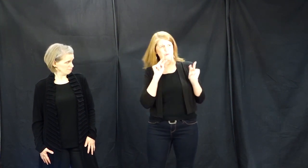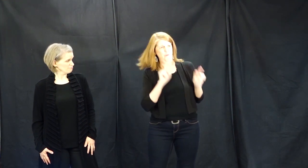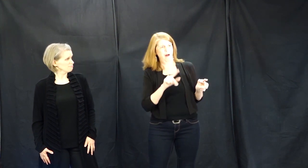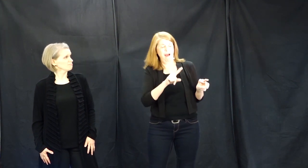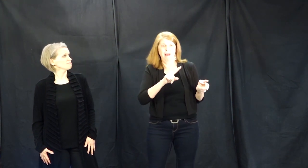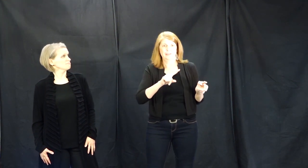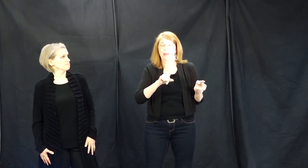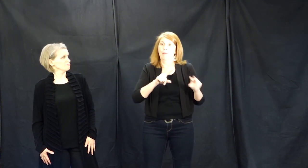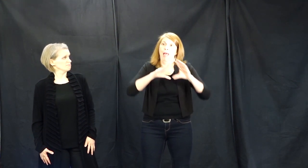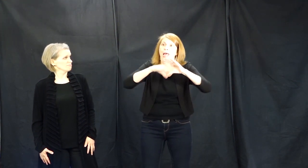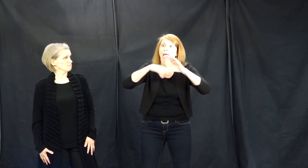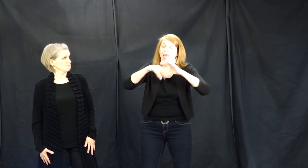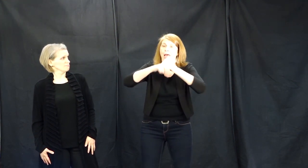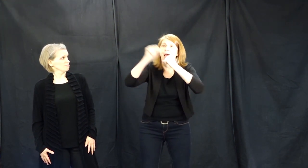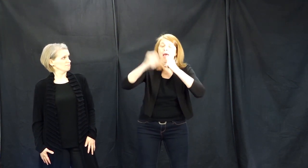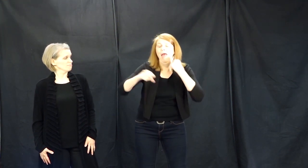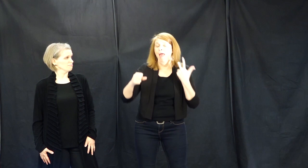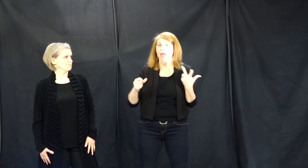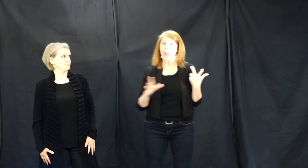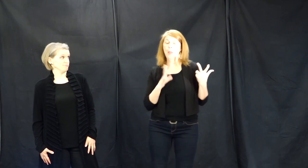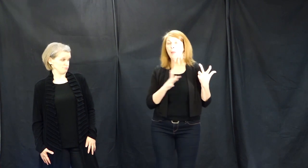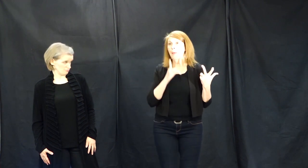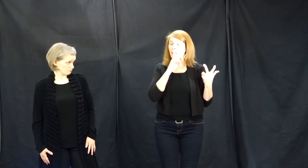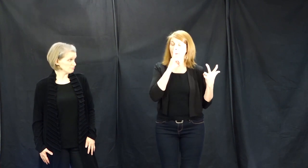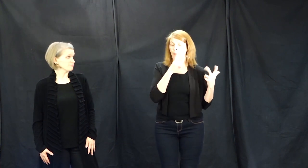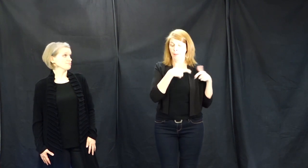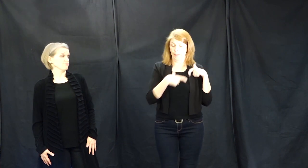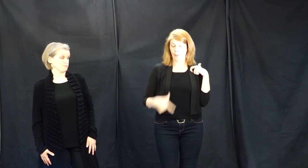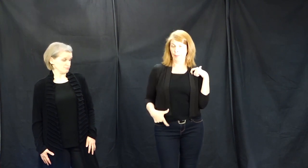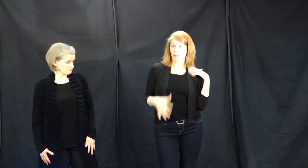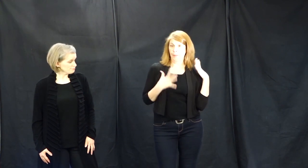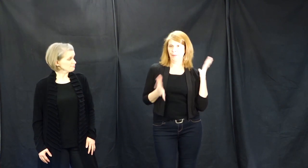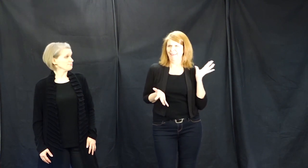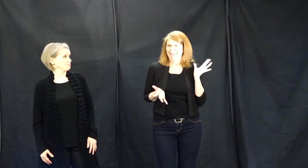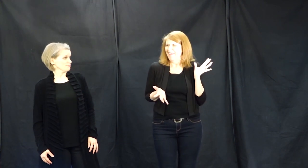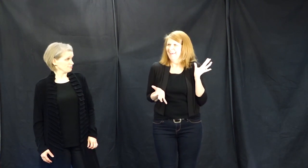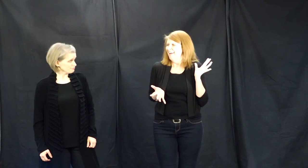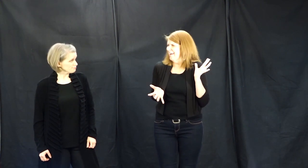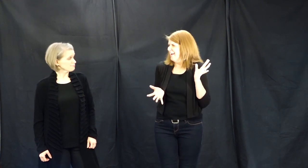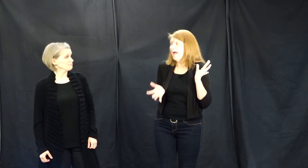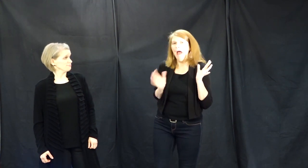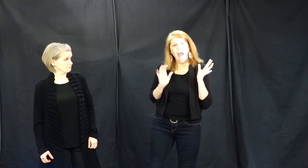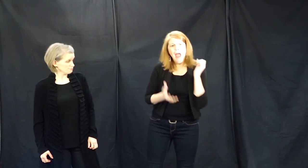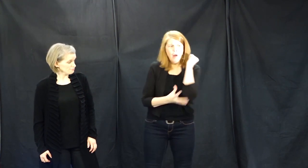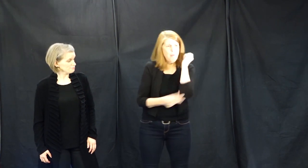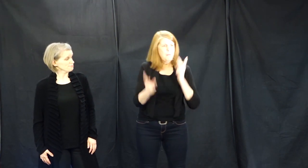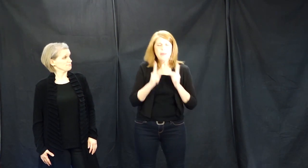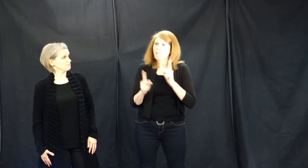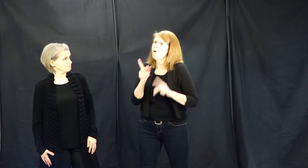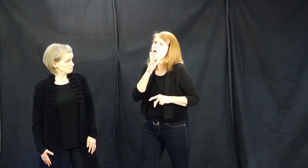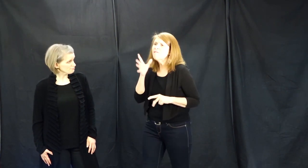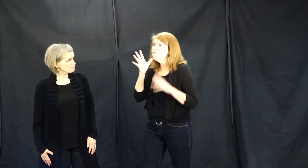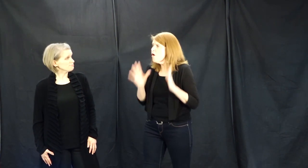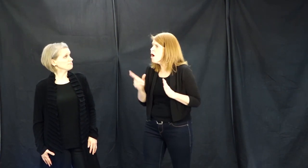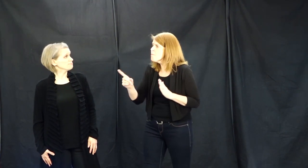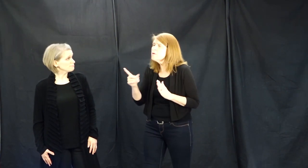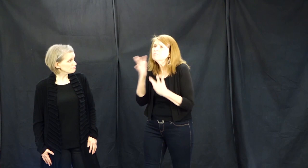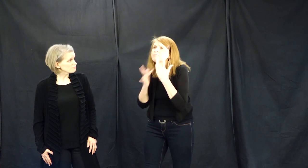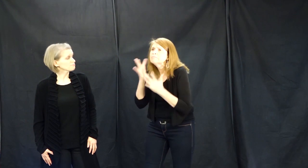of passion. The way he primps and preens and dresses like the pits of fashion. Our poorest citizens, our farmers, live ration to